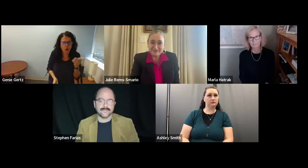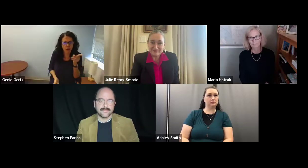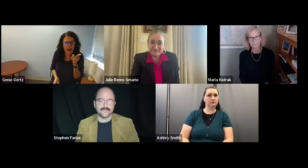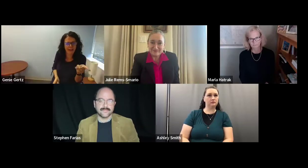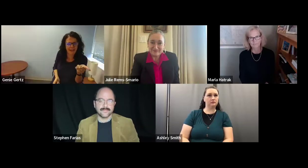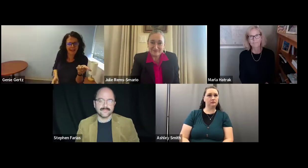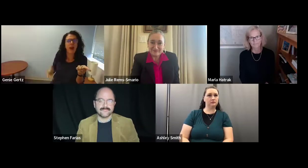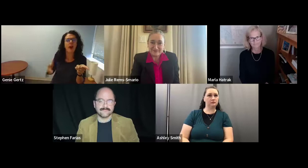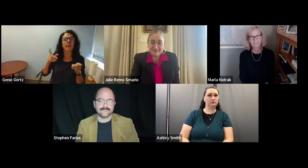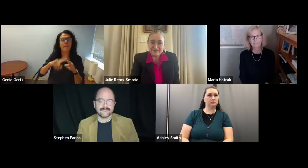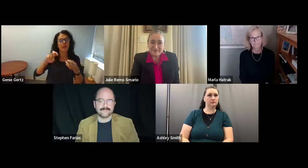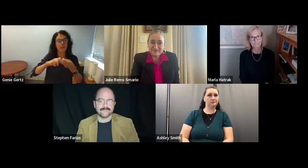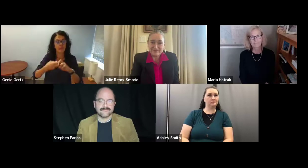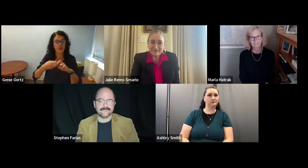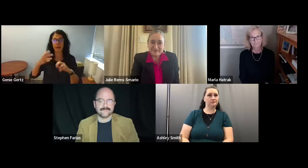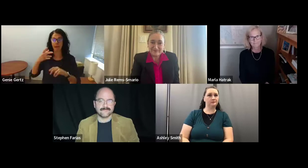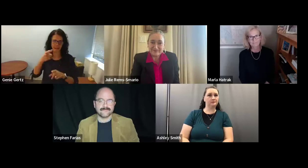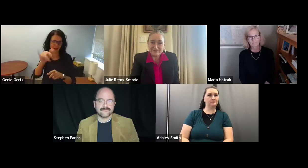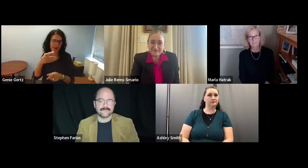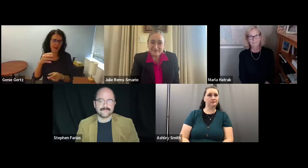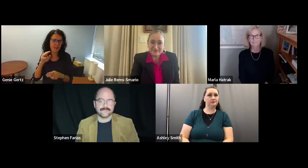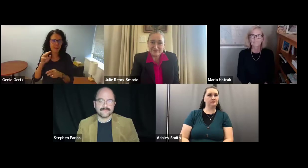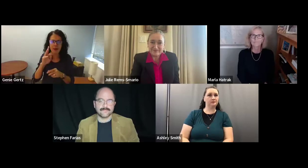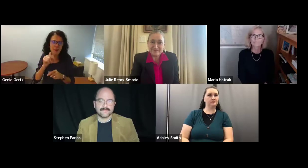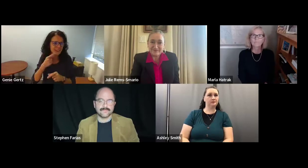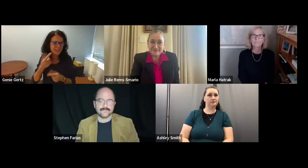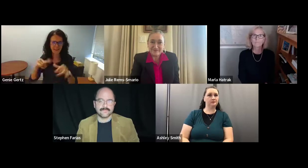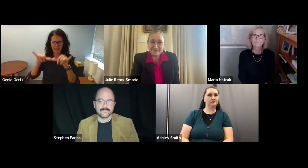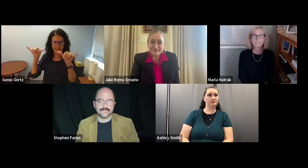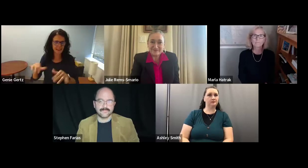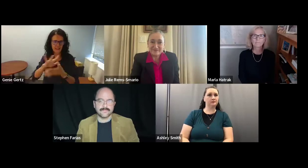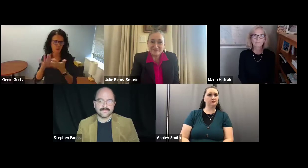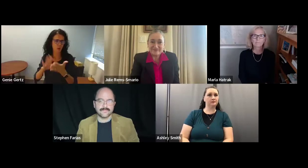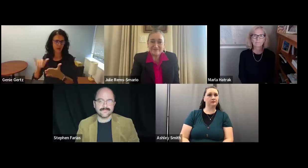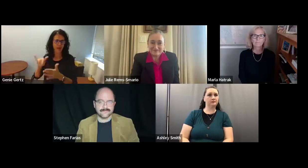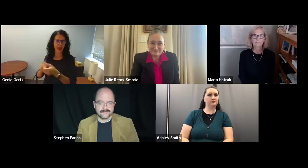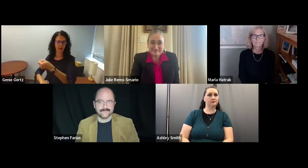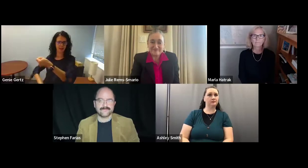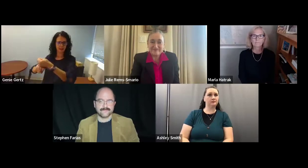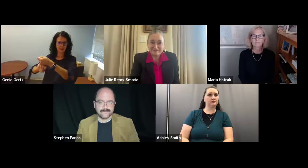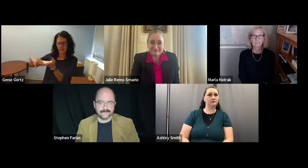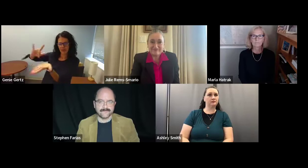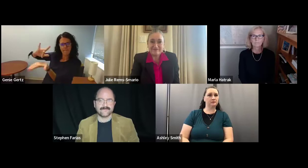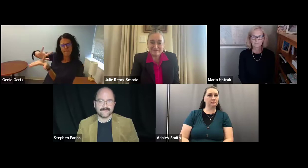into that, but it was already there. The problem, right, is the